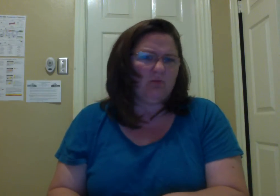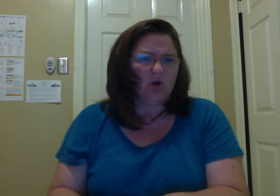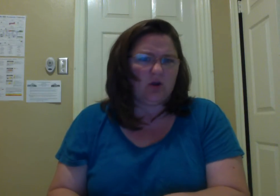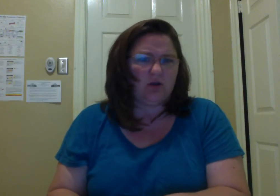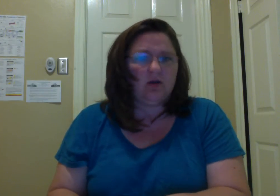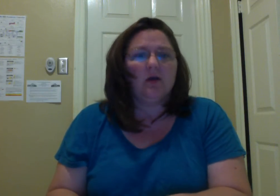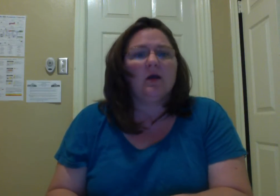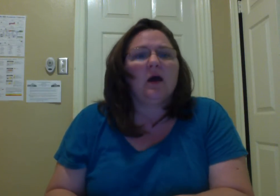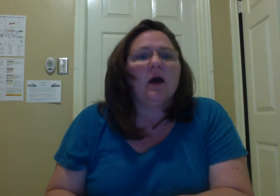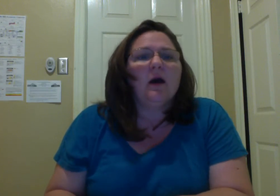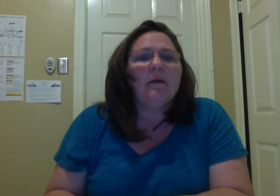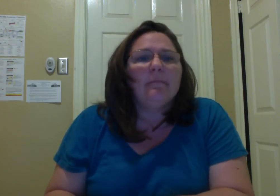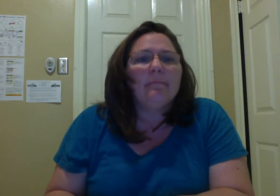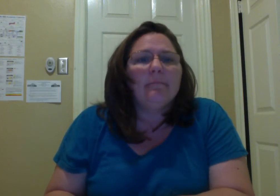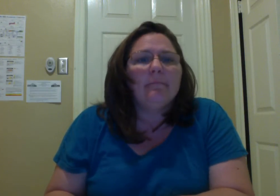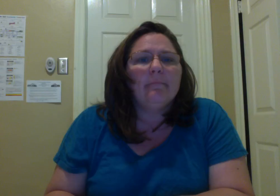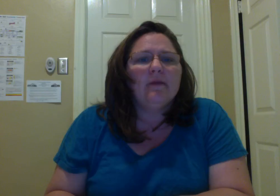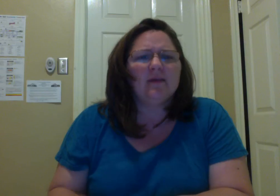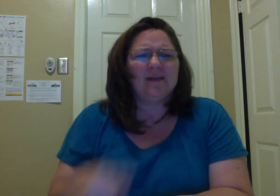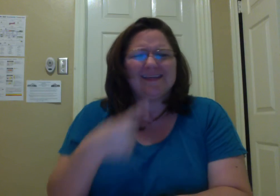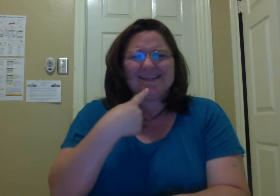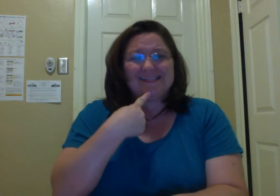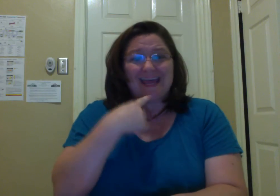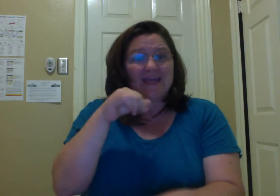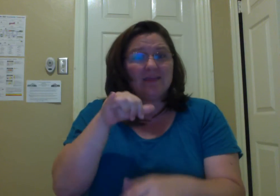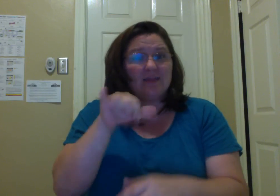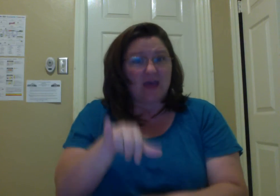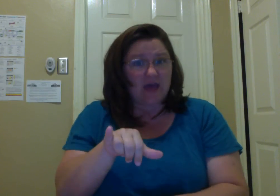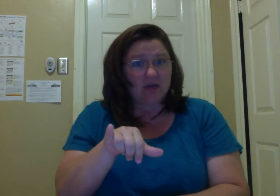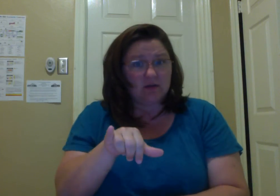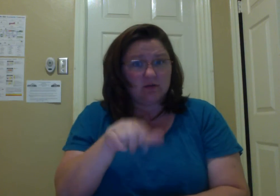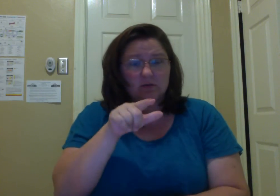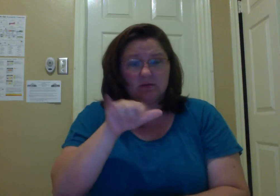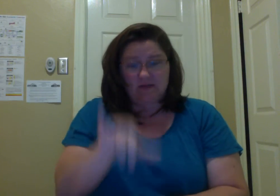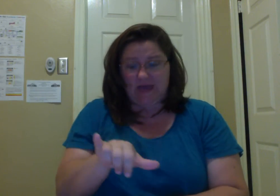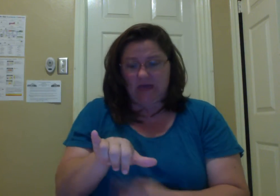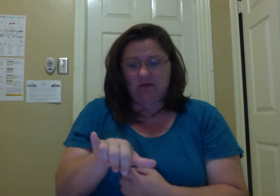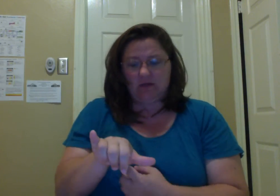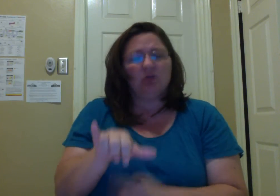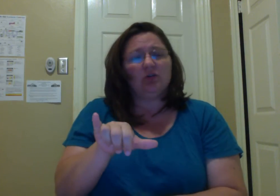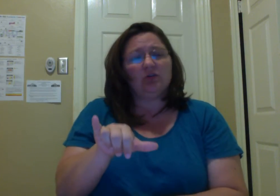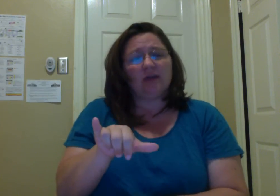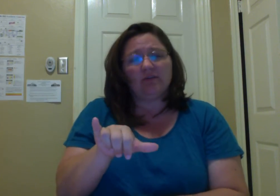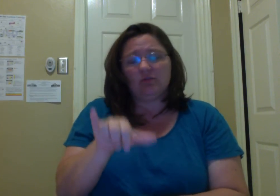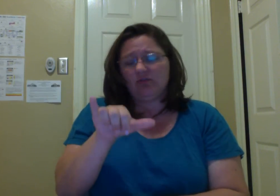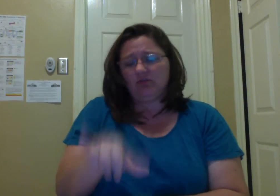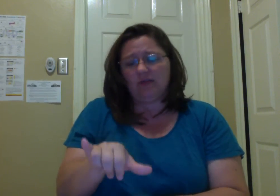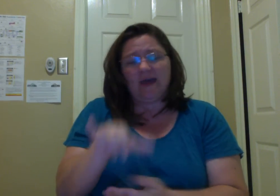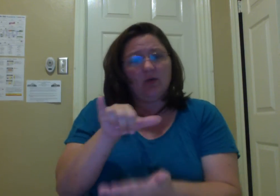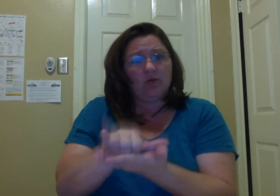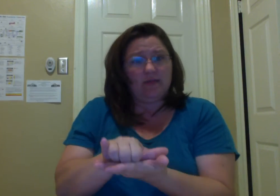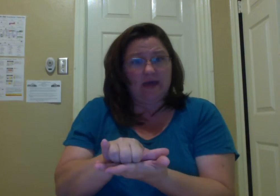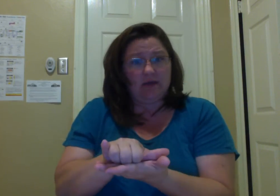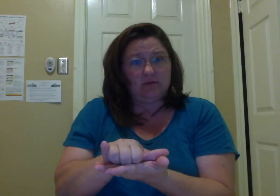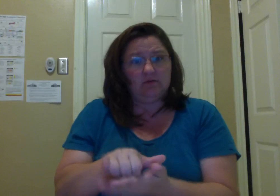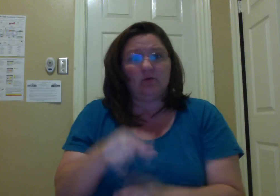Mark? Say that You can do that two ways. You can do that or that. So